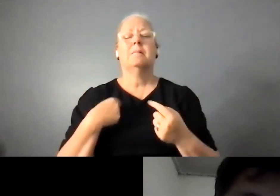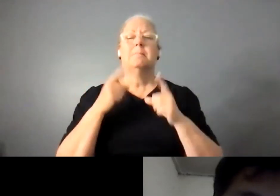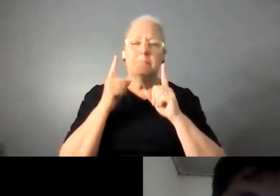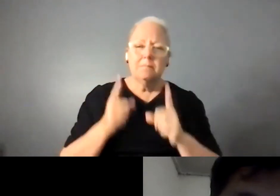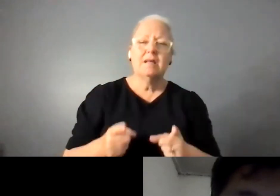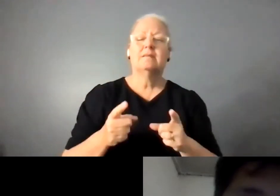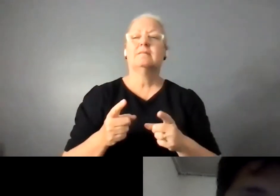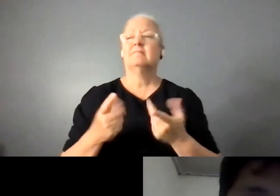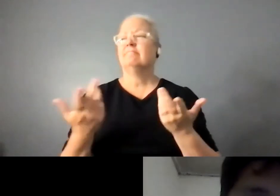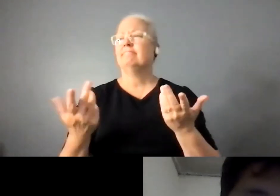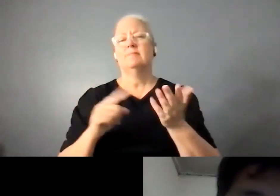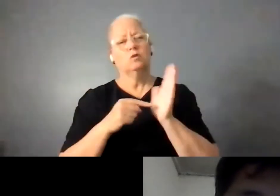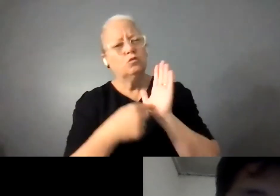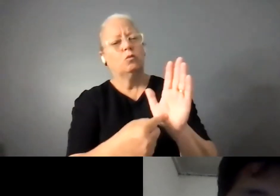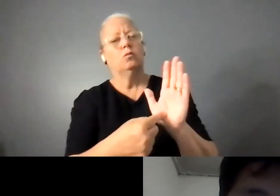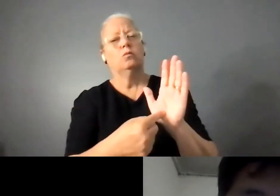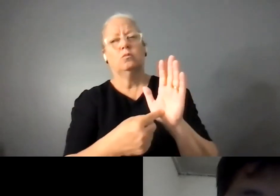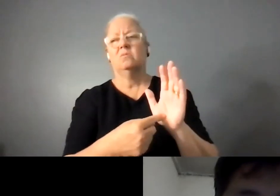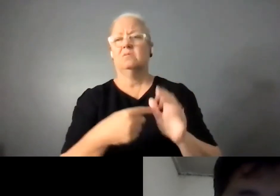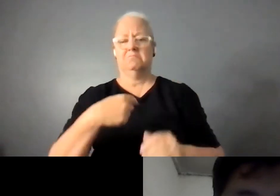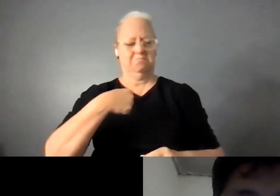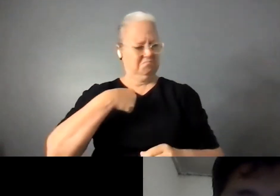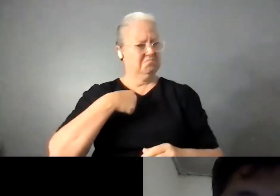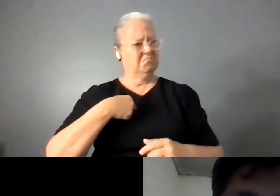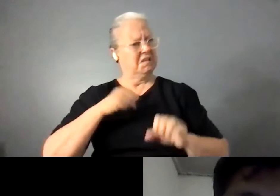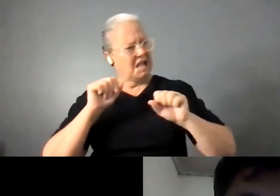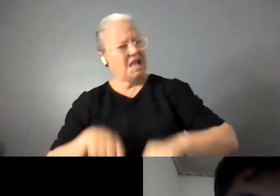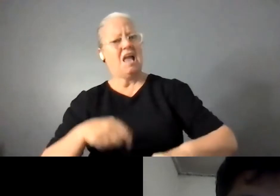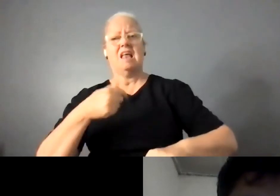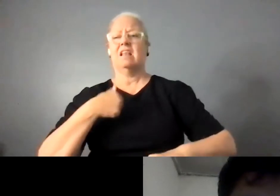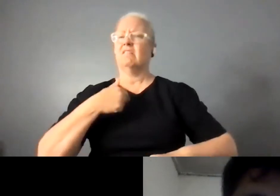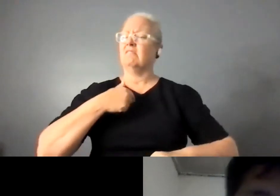demonstrate that we are capable people,